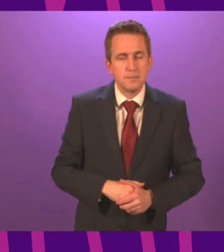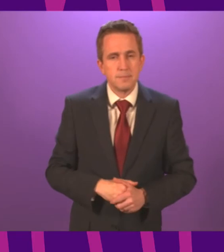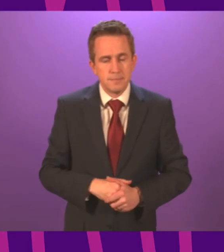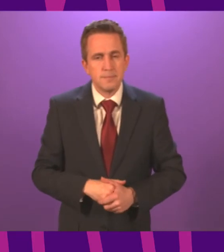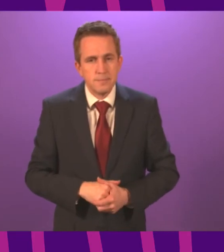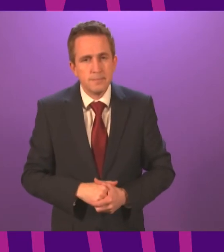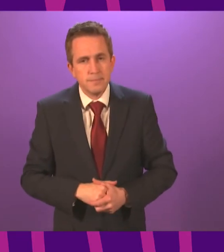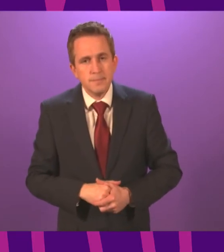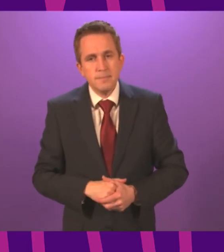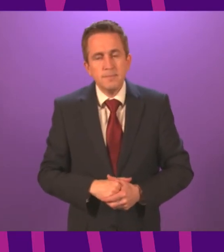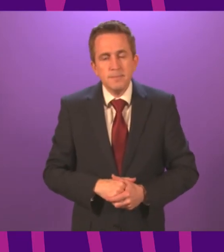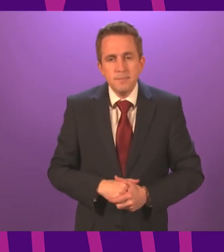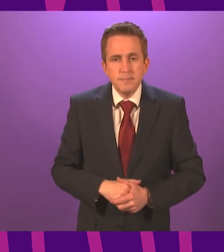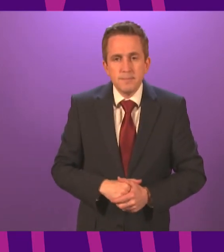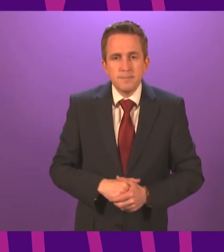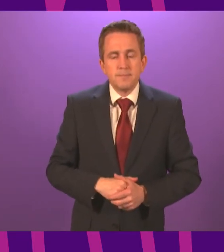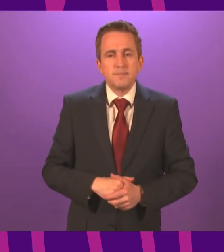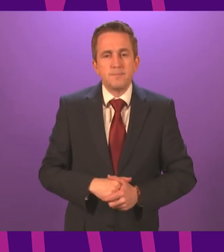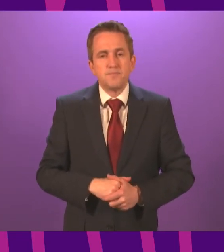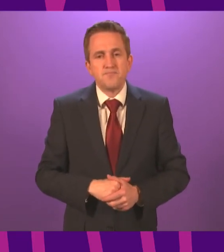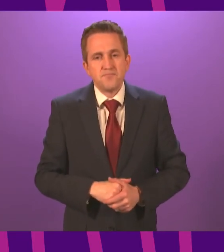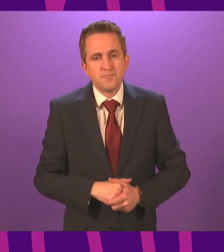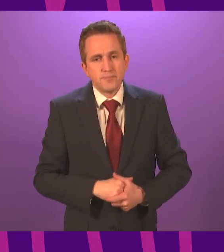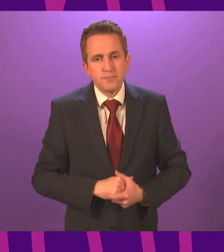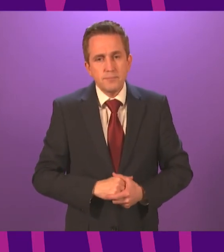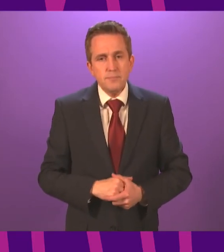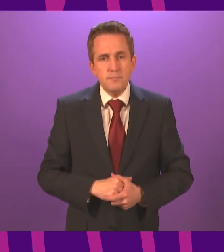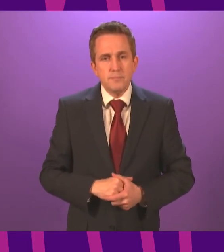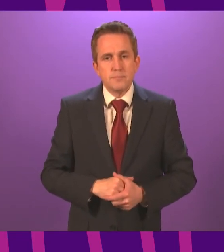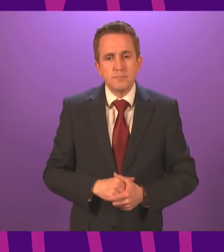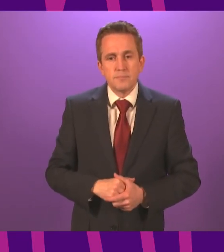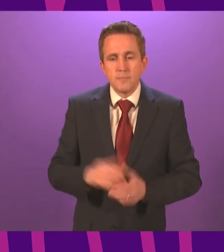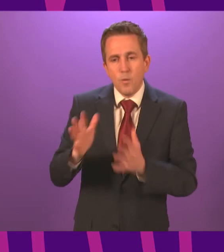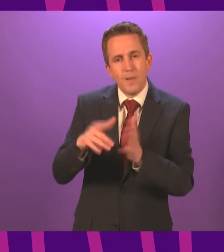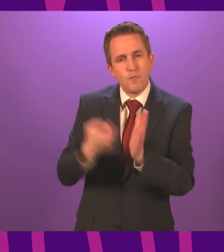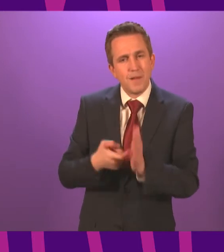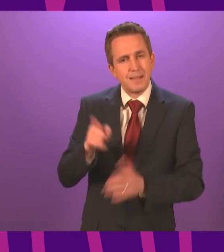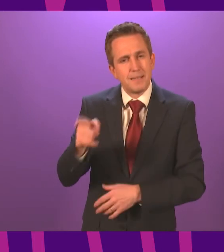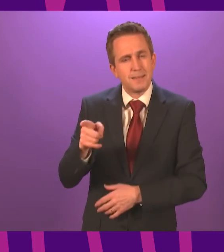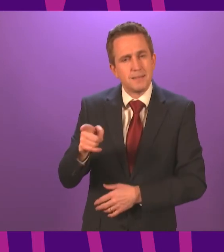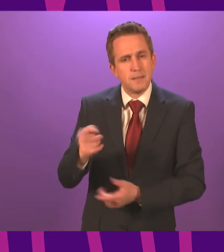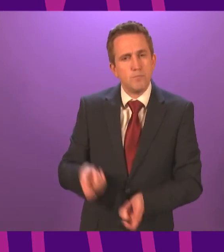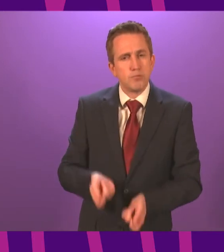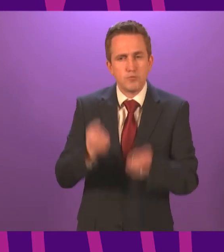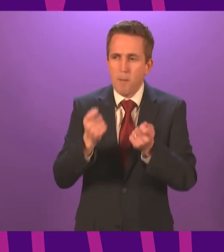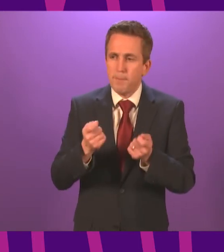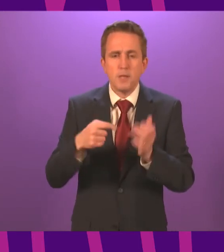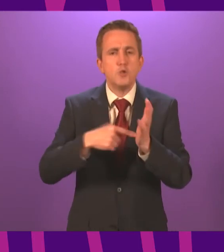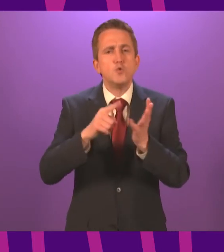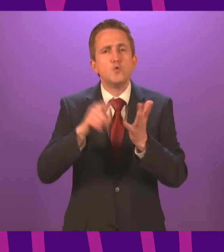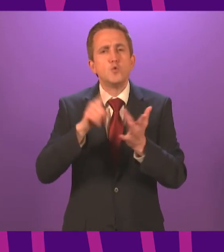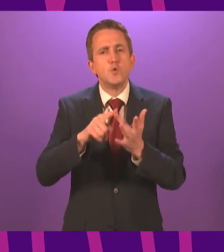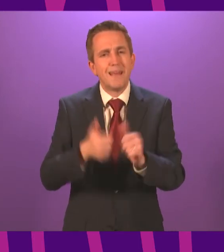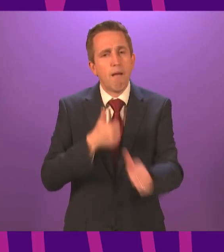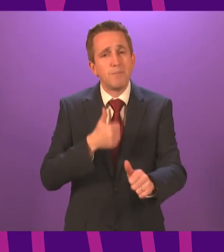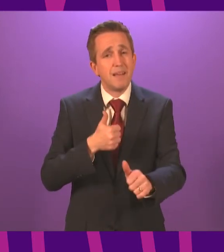that specific point and a number of points that have been raised by members? Willie Rennie raised the issue around, for example, TUI. TUI